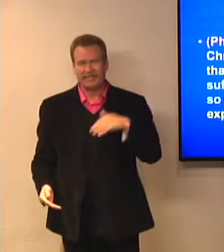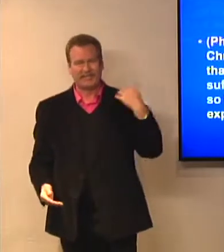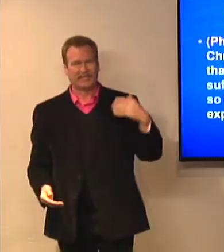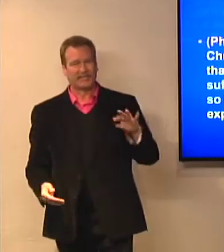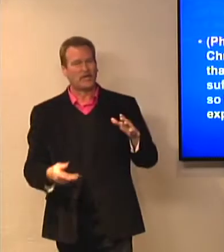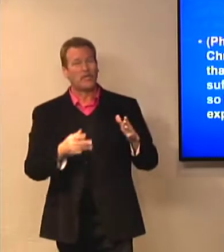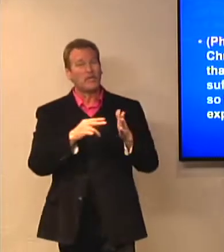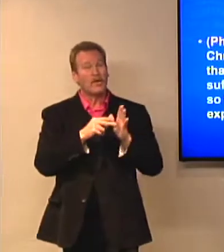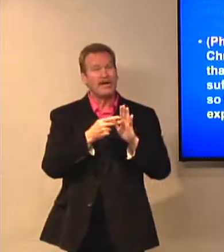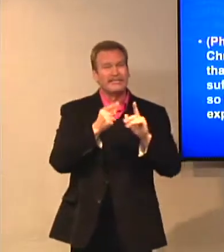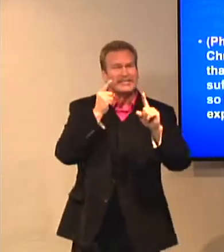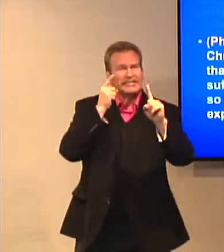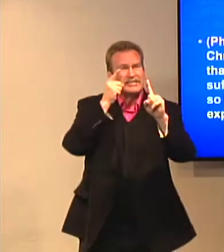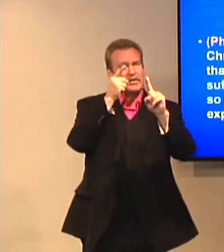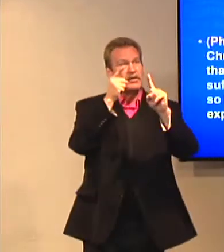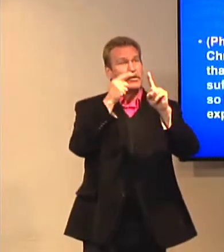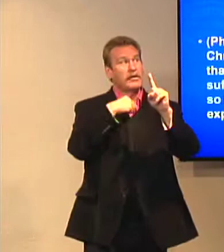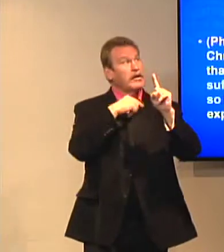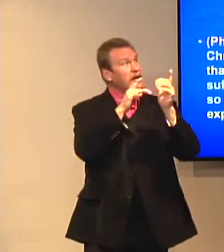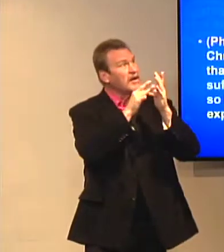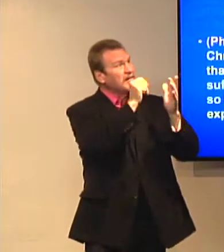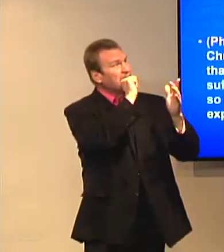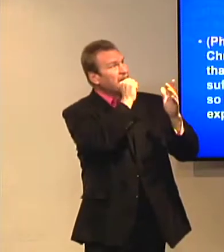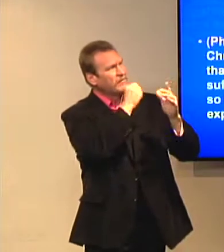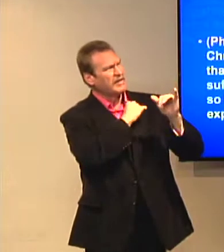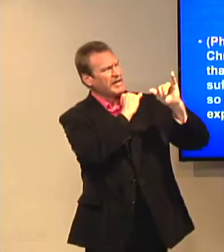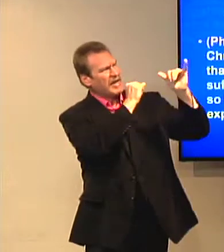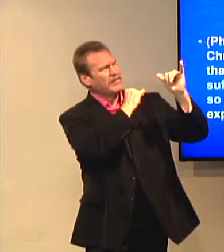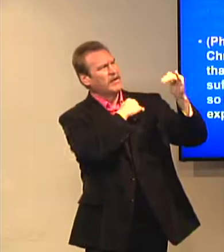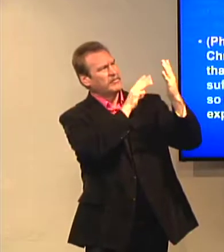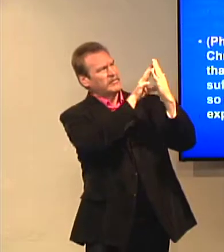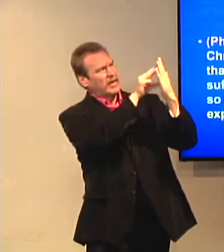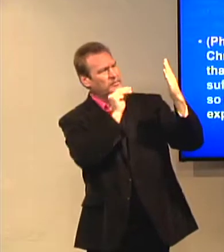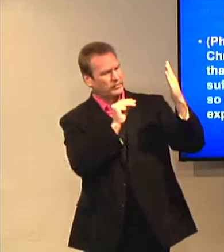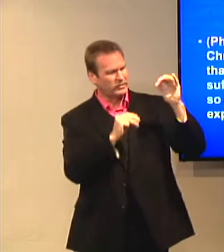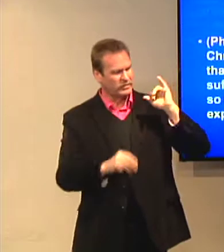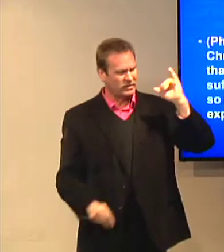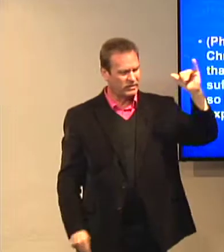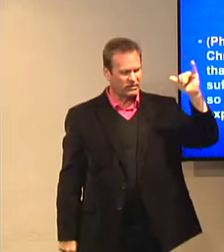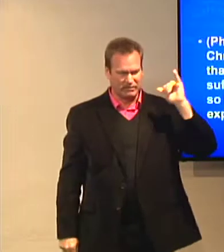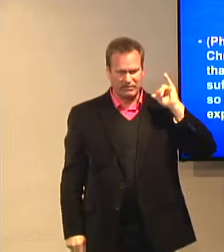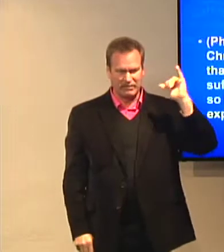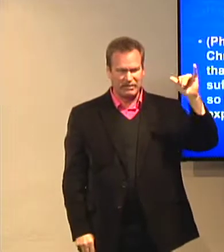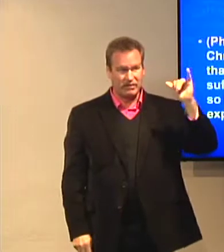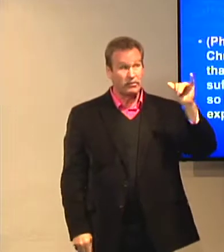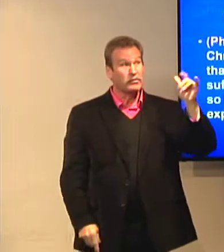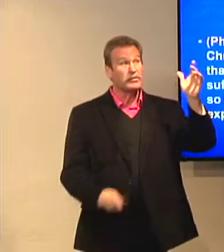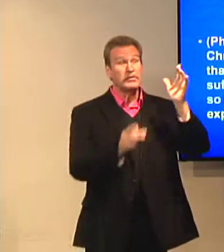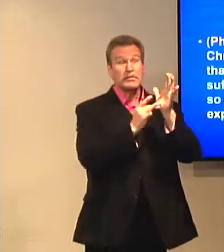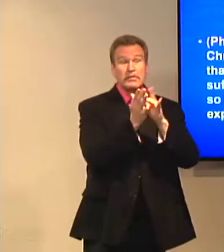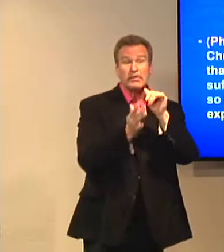another, I will experience the resurrection of the dead. I want to have the same sufferings that Christ had.